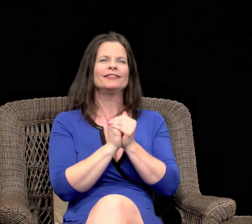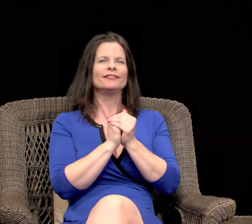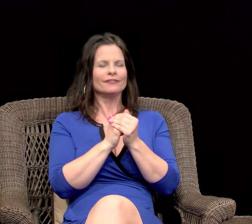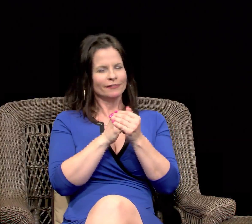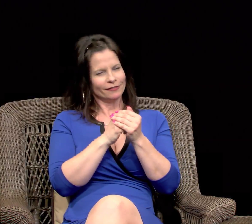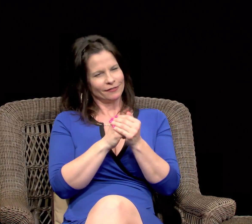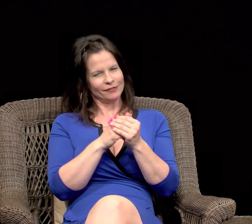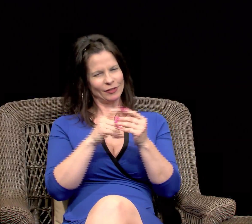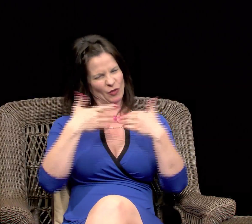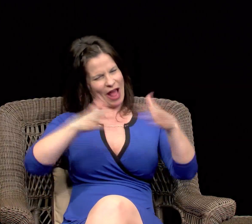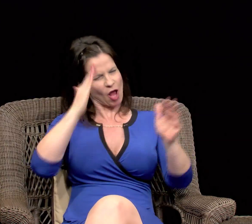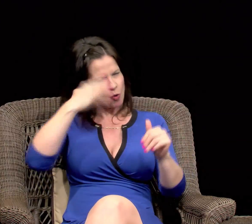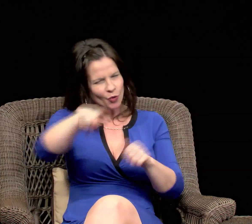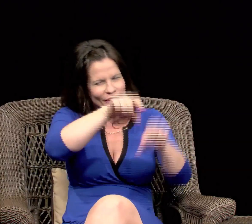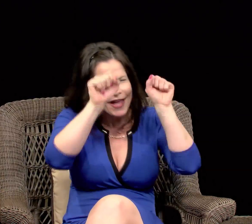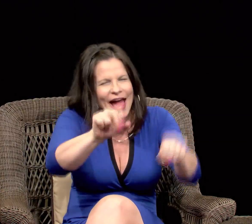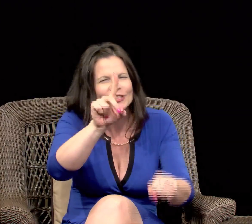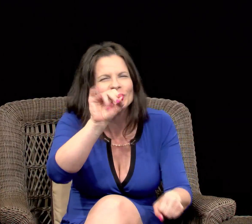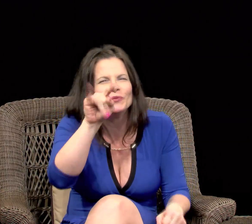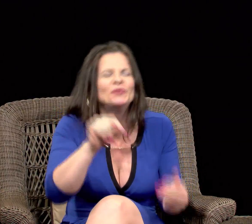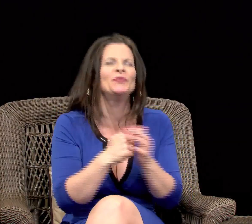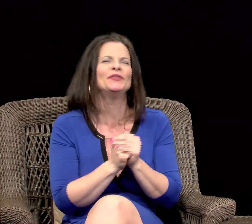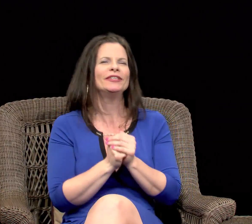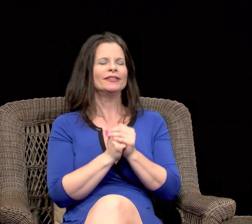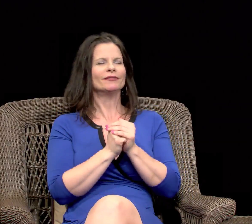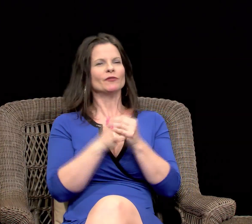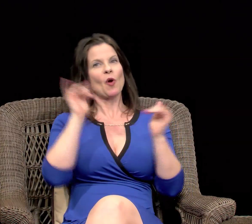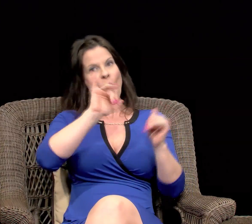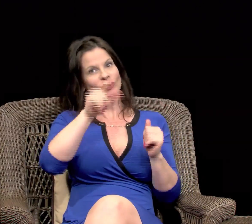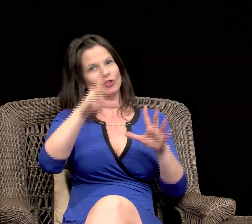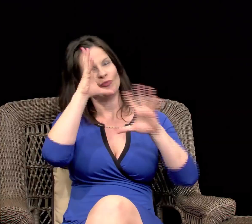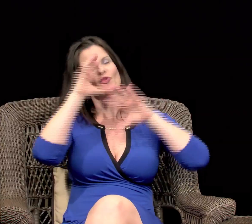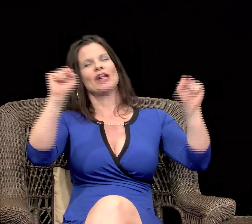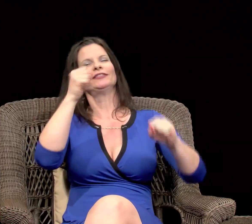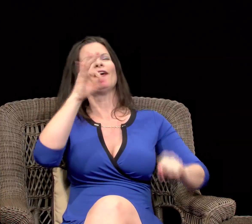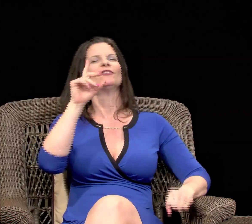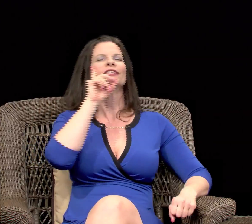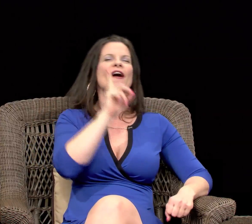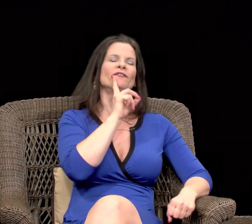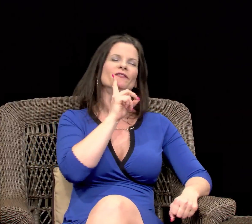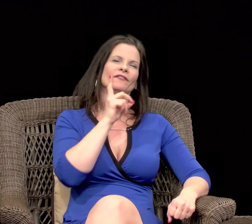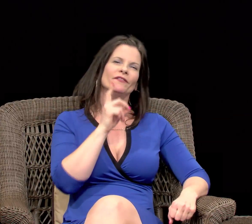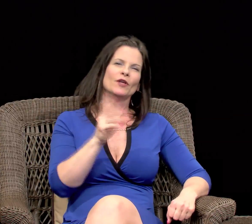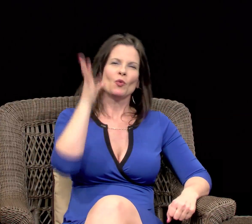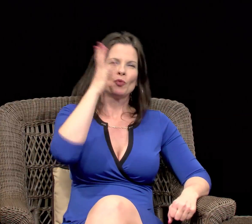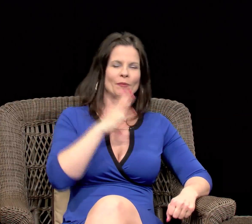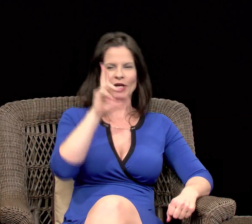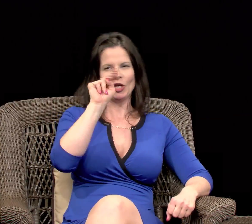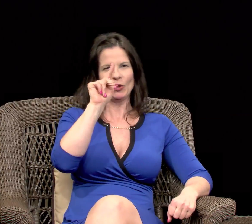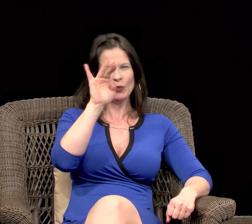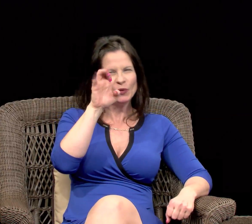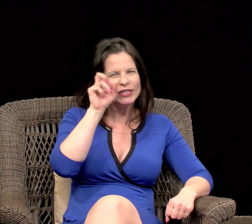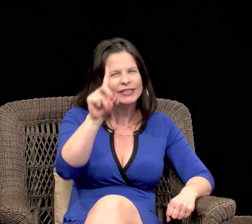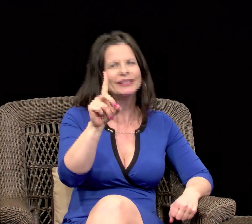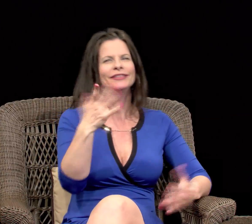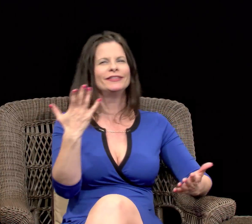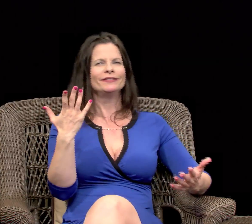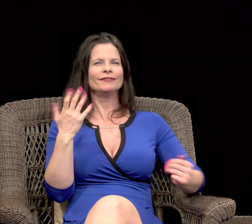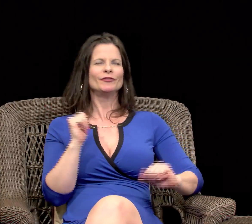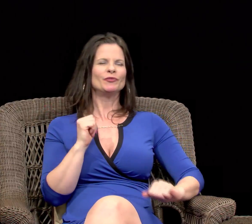empowerment. She allows people to hear that they can do it. And she's president of Deaf Women